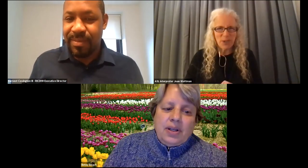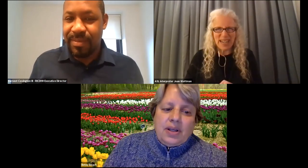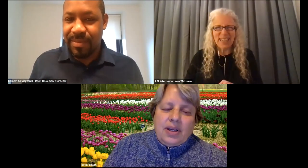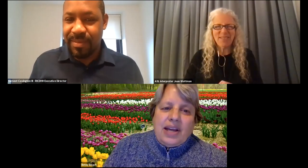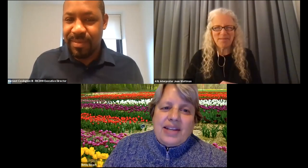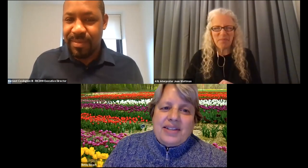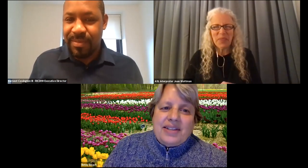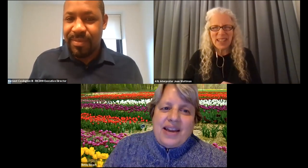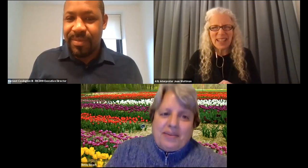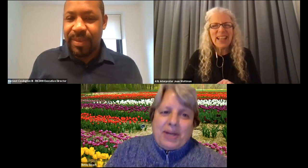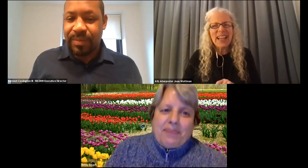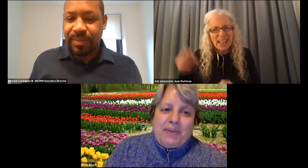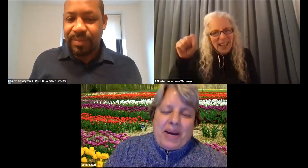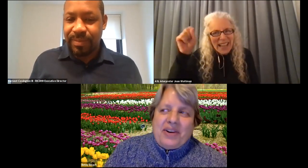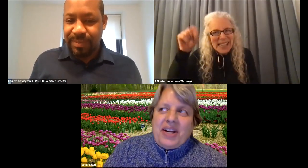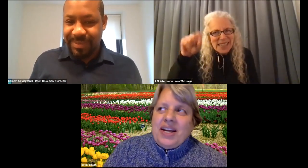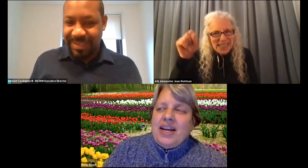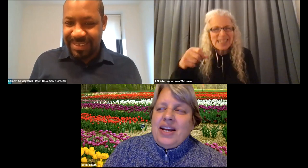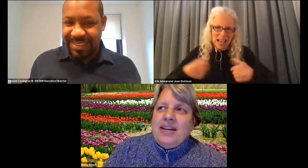Moderating. Yes, I am going to be moderating. And